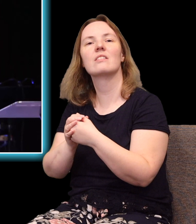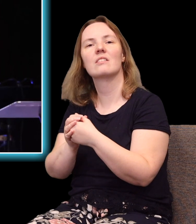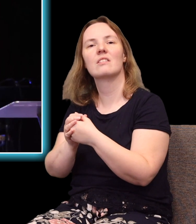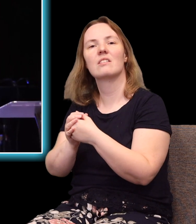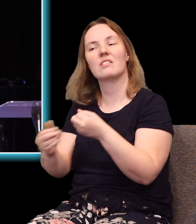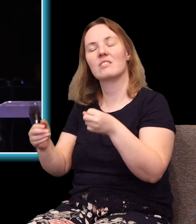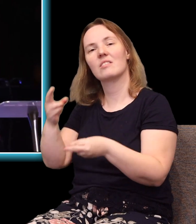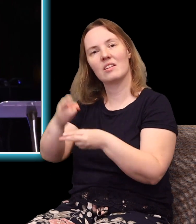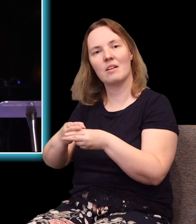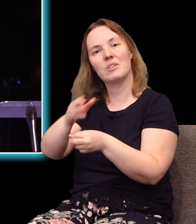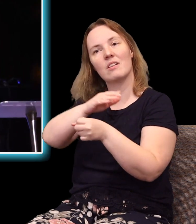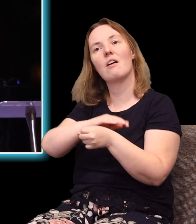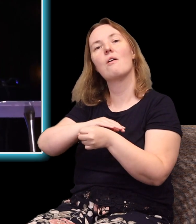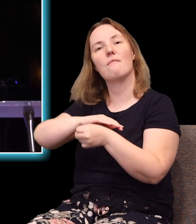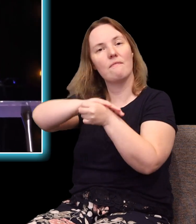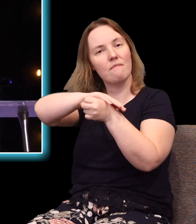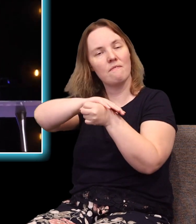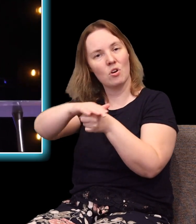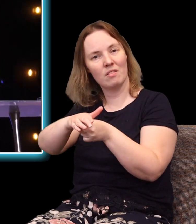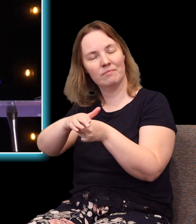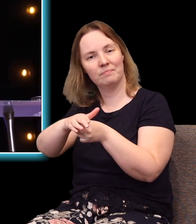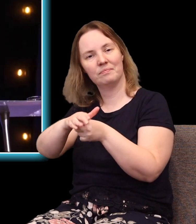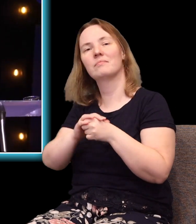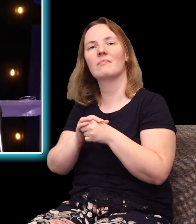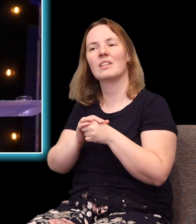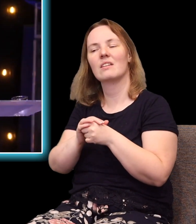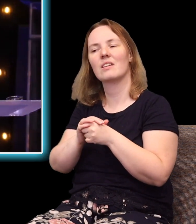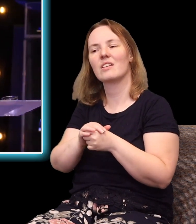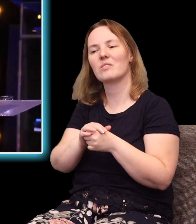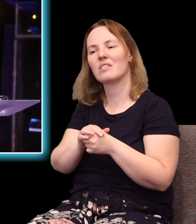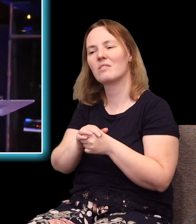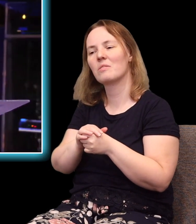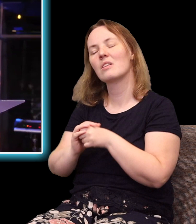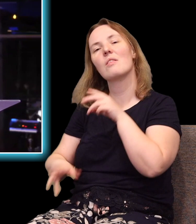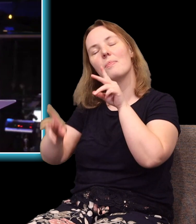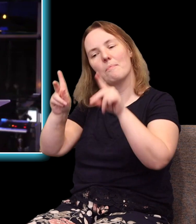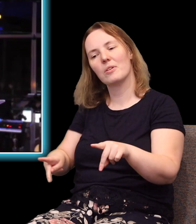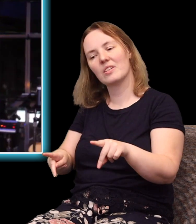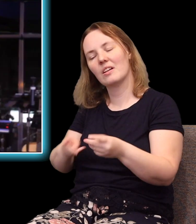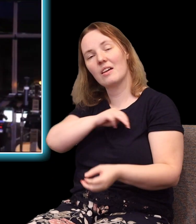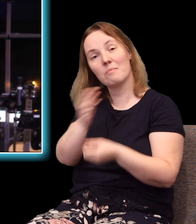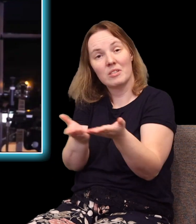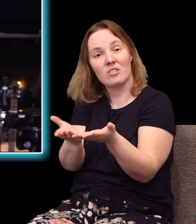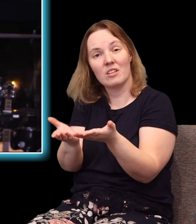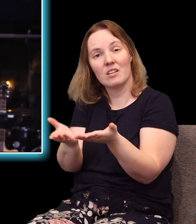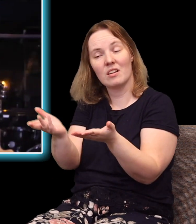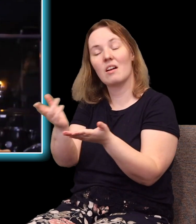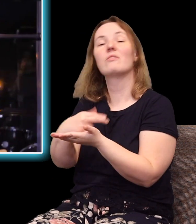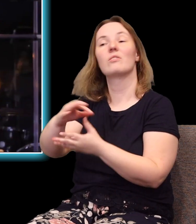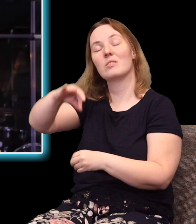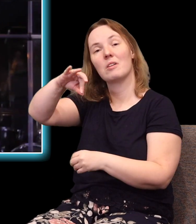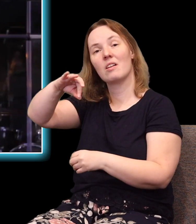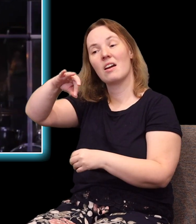we'll clue up next week. We called it Full, as we're dealing with the person and the ministry of the Holy Spirit in a believer's life, what it really means to